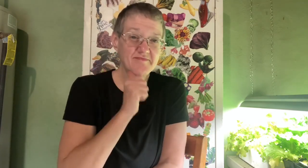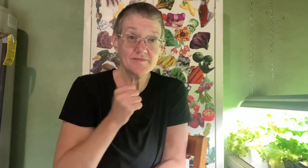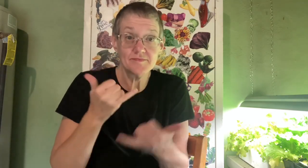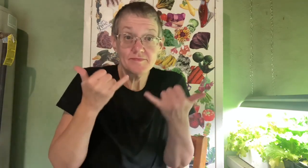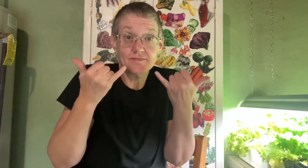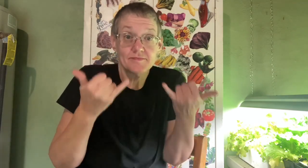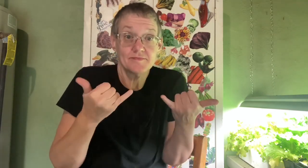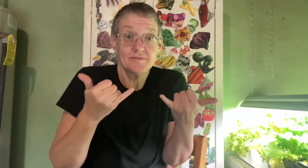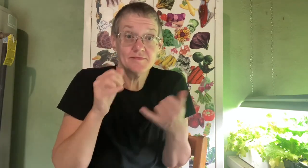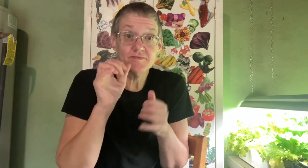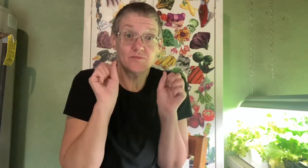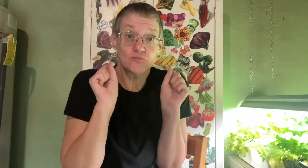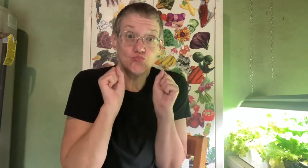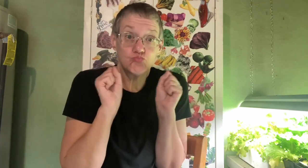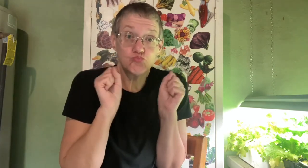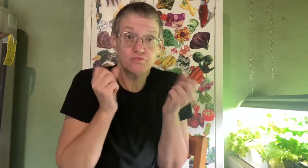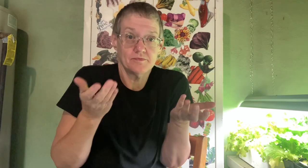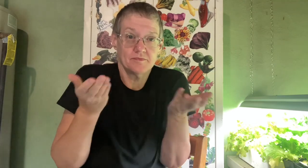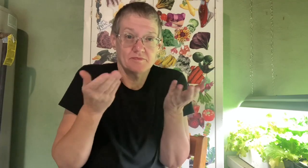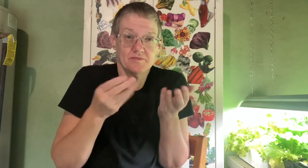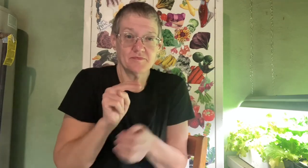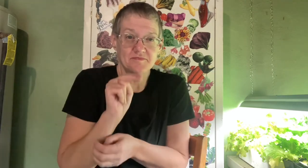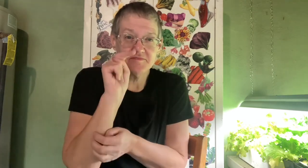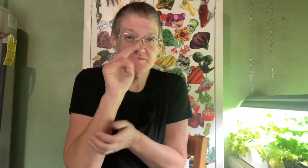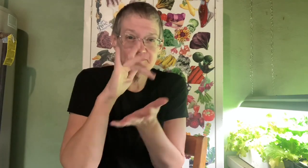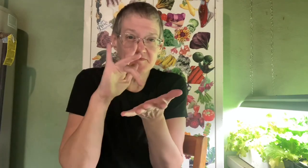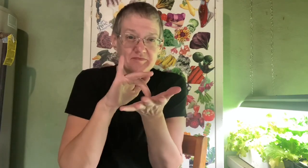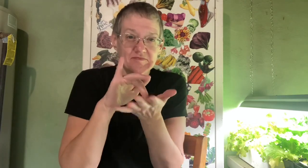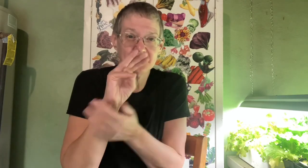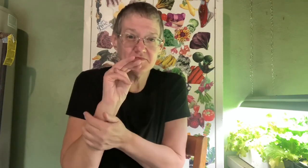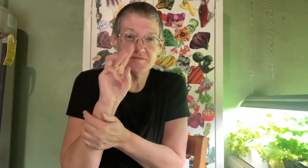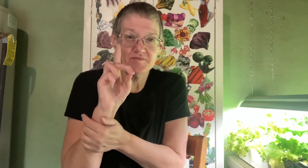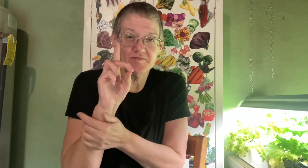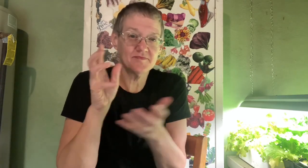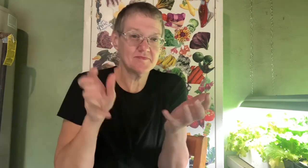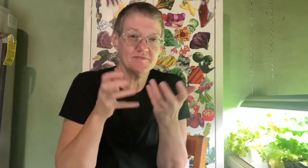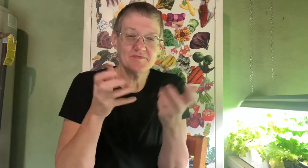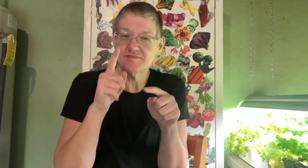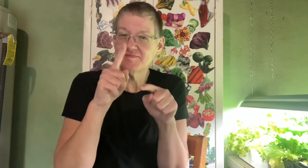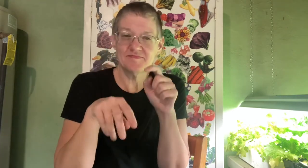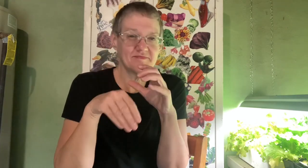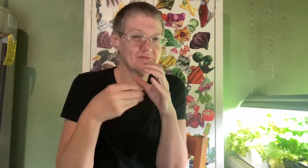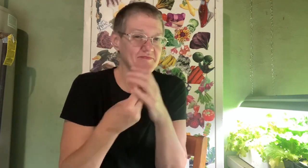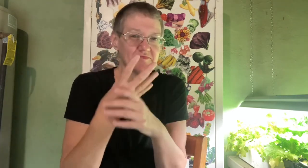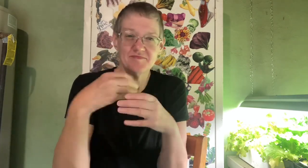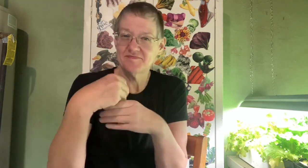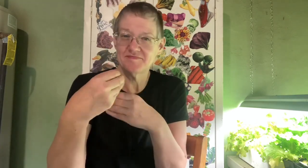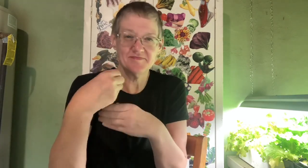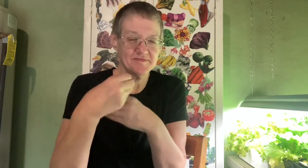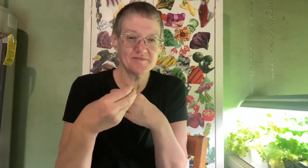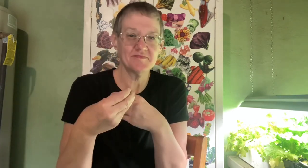day. And being winter right now, I just can't grow lettuce here in north central Maryland.